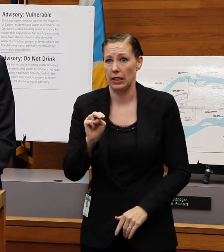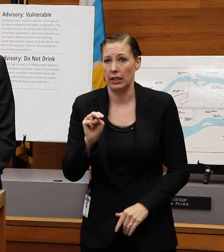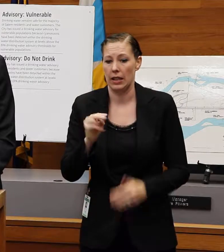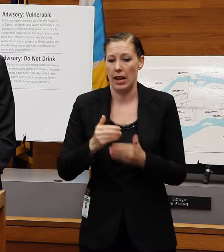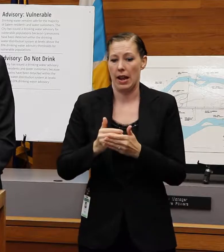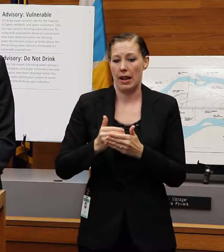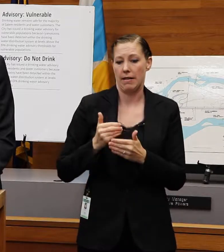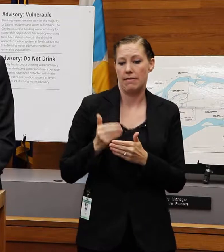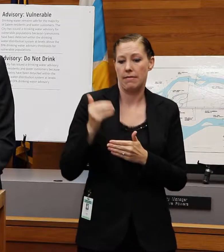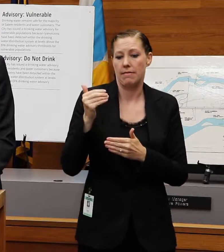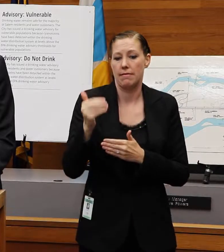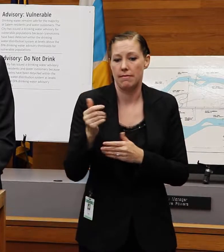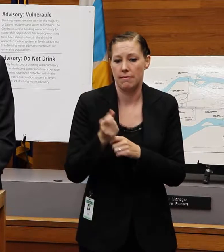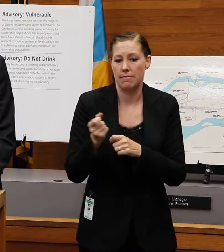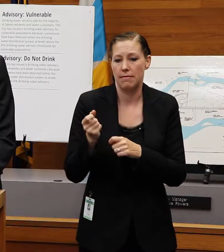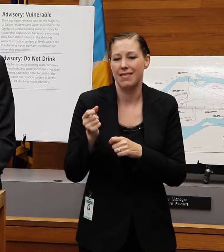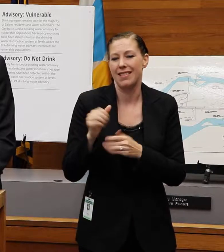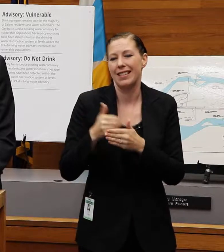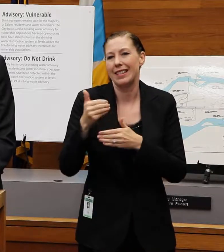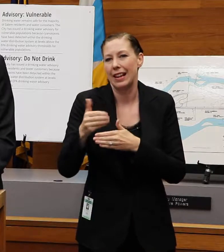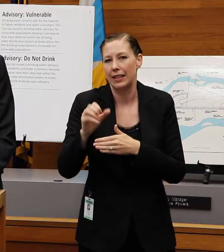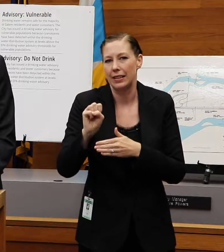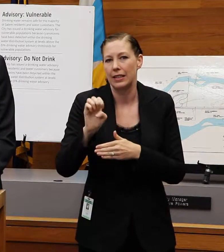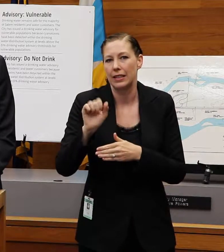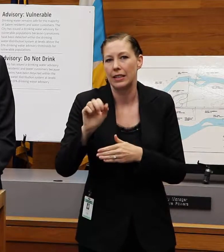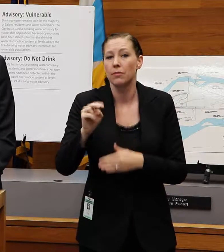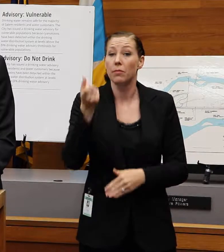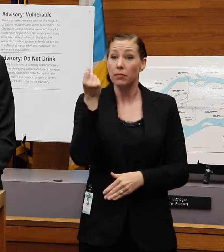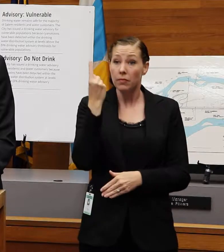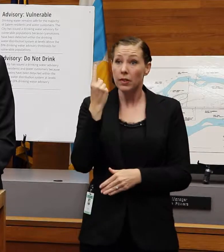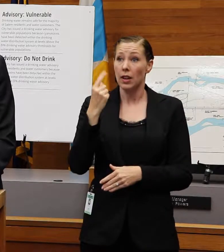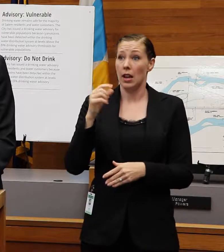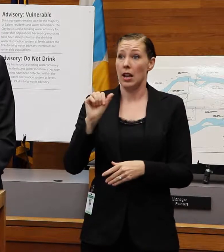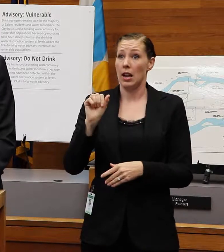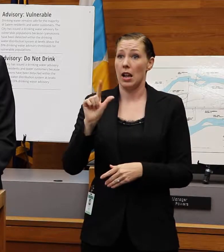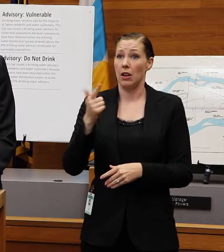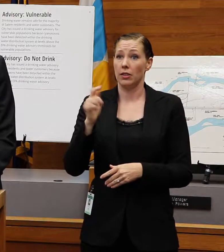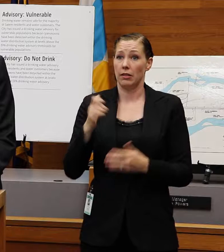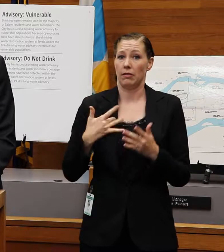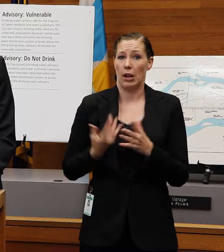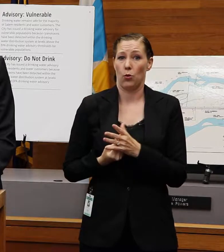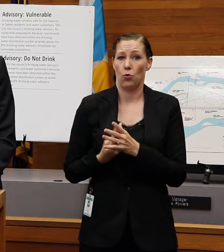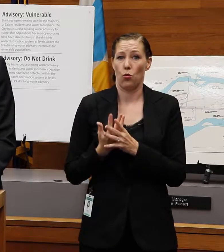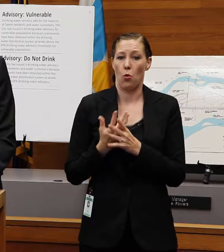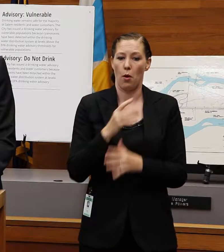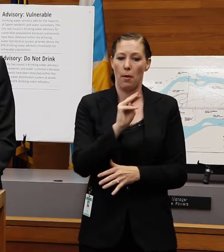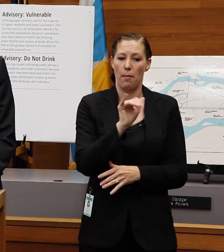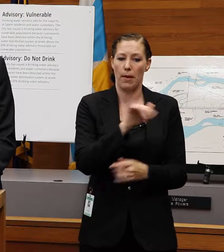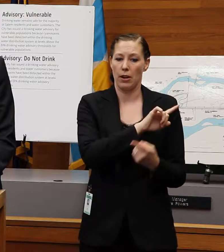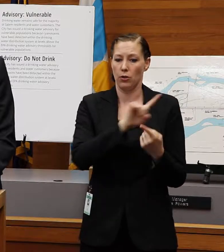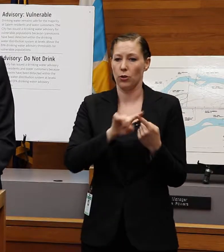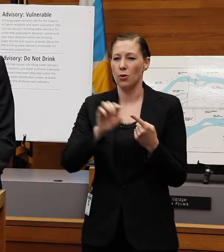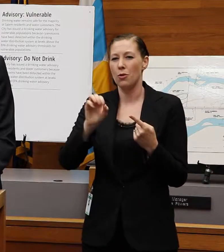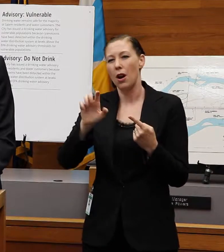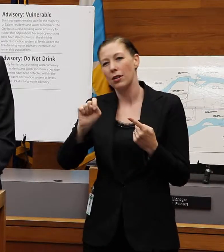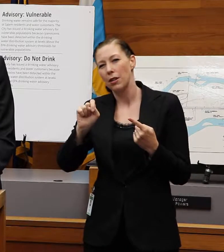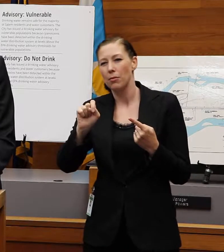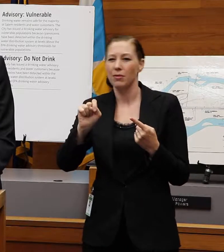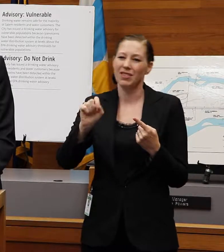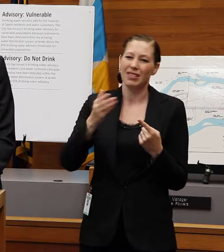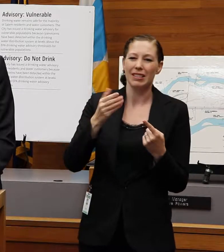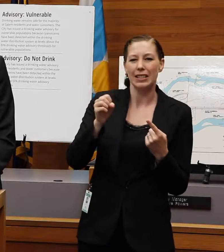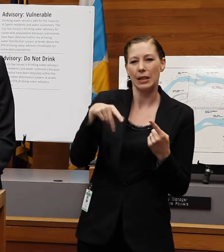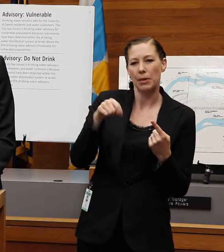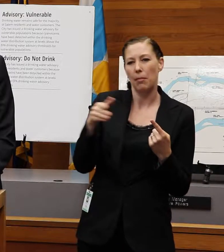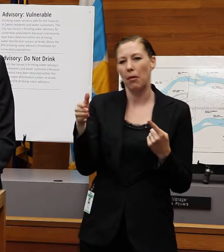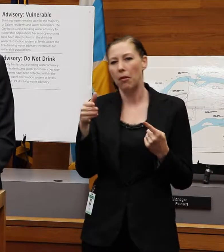next algae season. Algae season runs from May through September, October, depending upon the weather. So we see